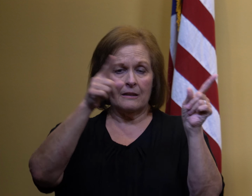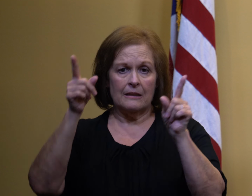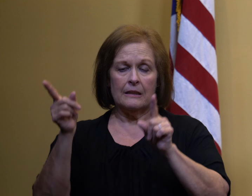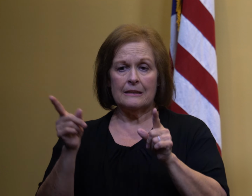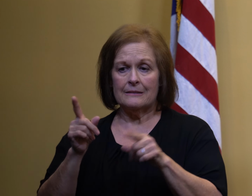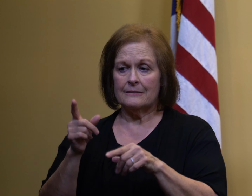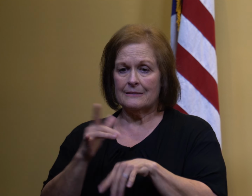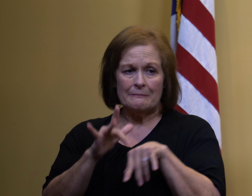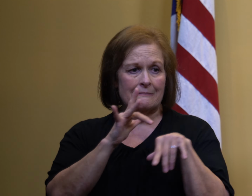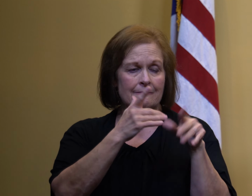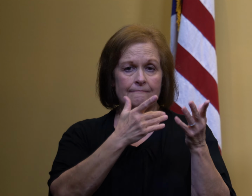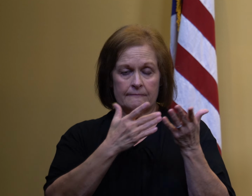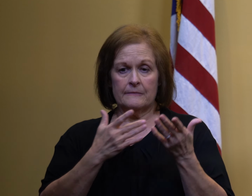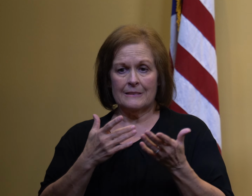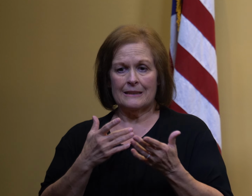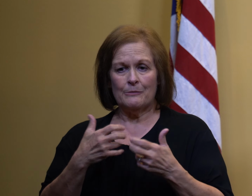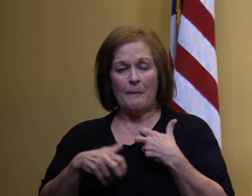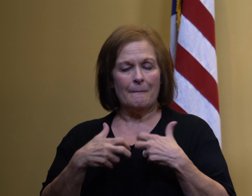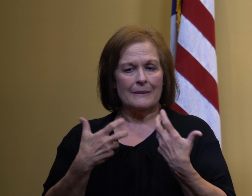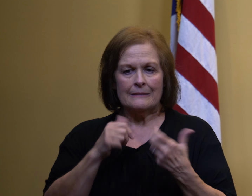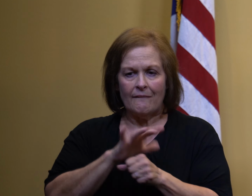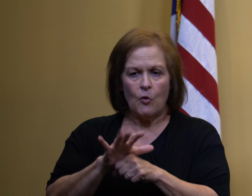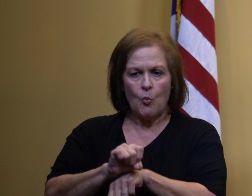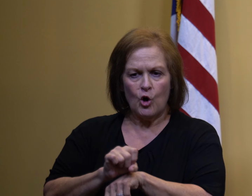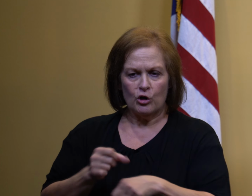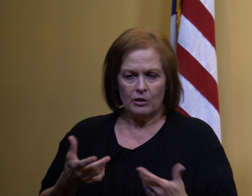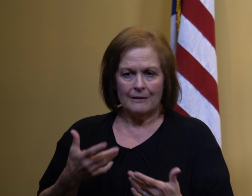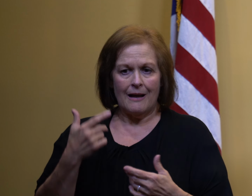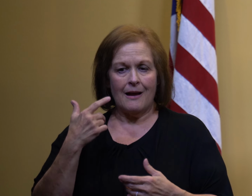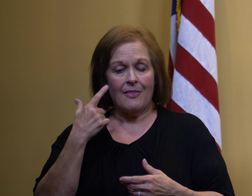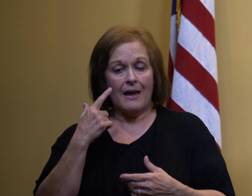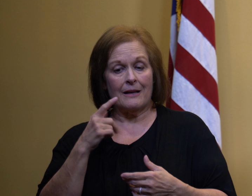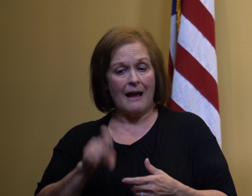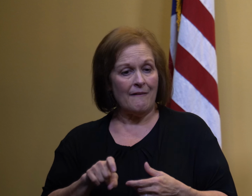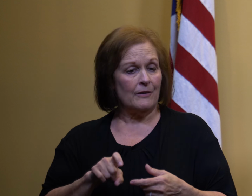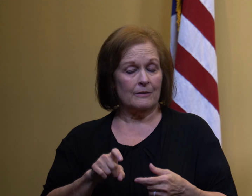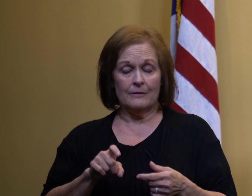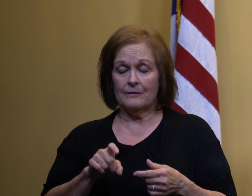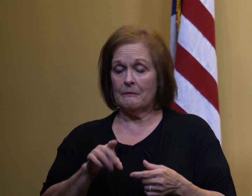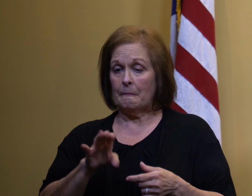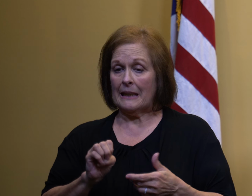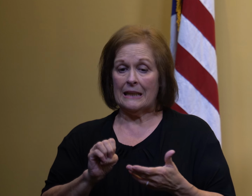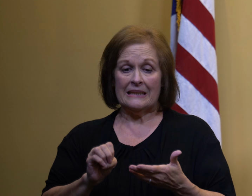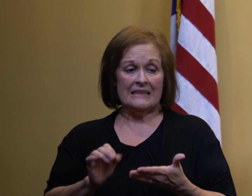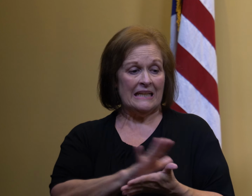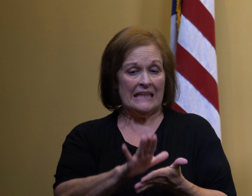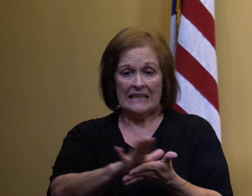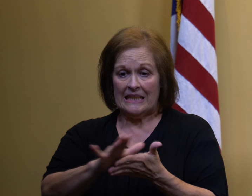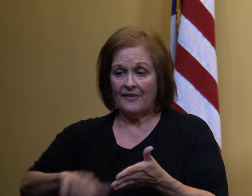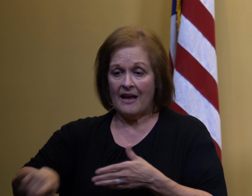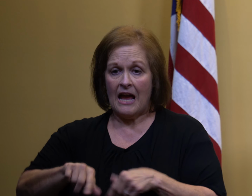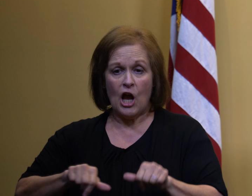that. Manpower is an issue. And just routine, the cleanliness. I think cleanliness has an impact as well. It sets the